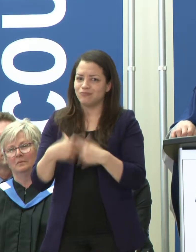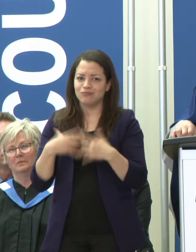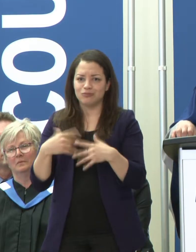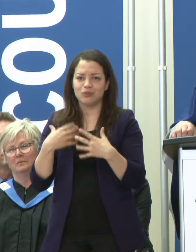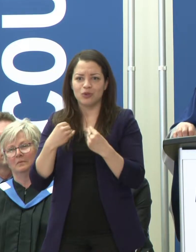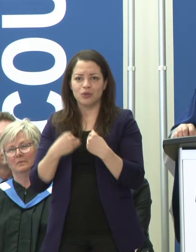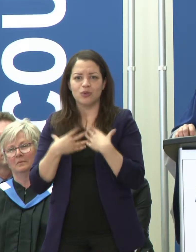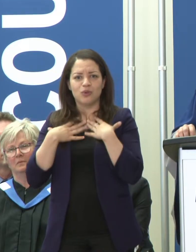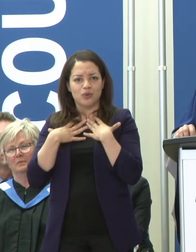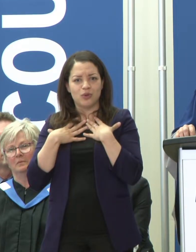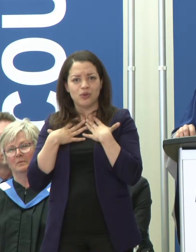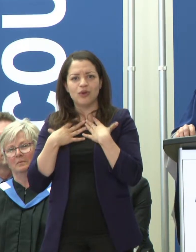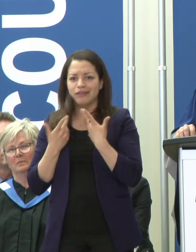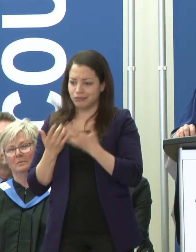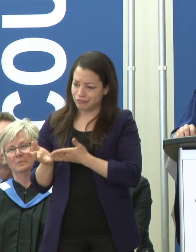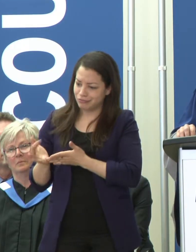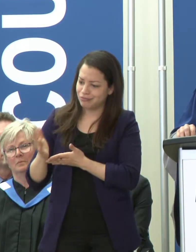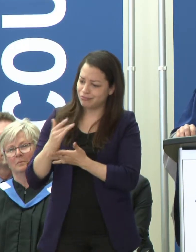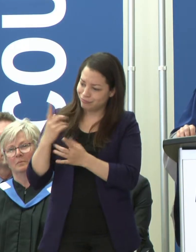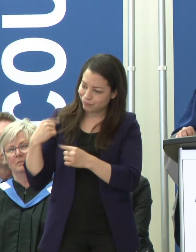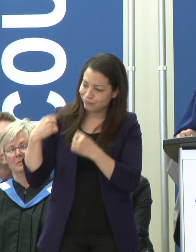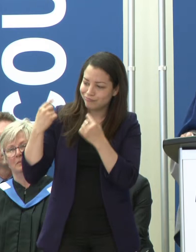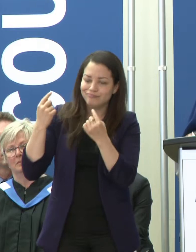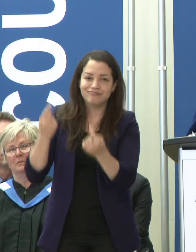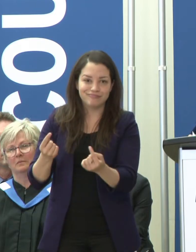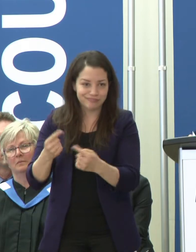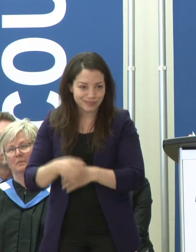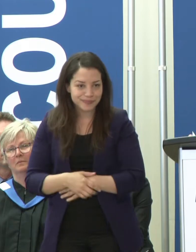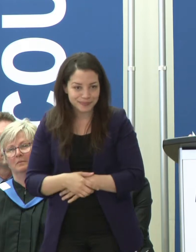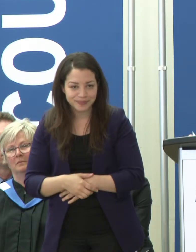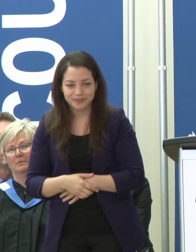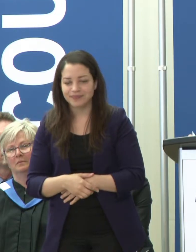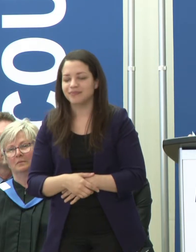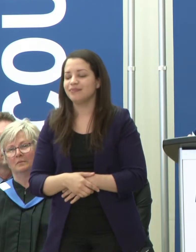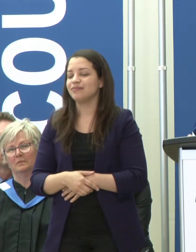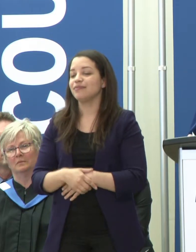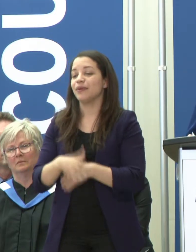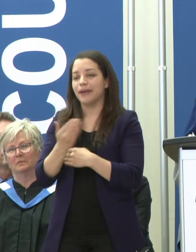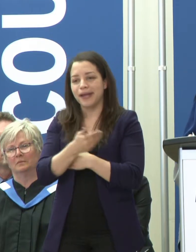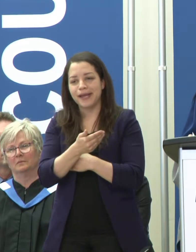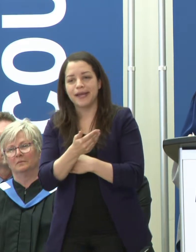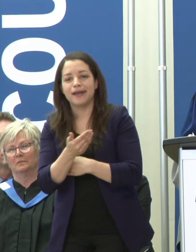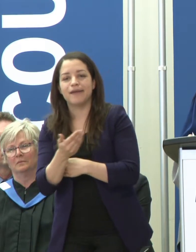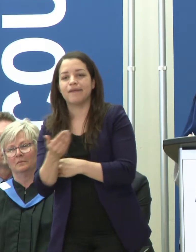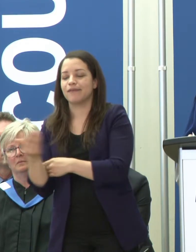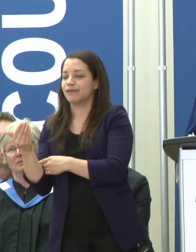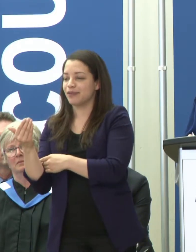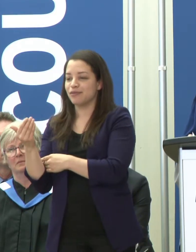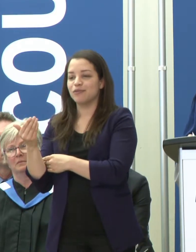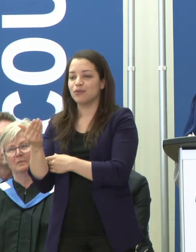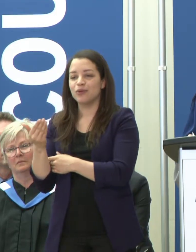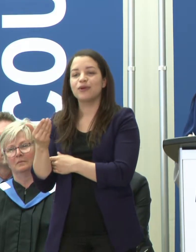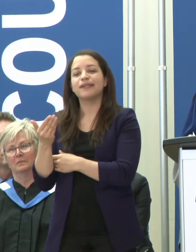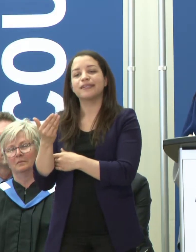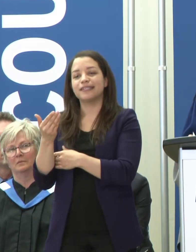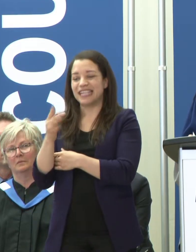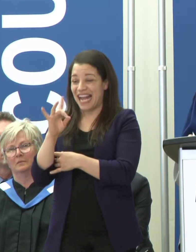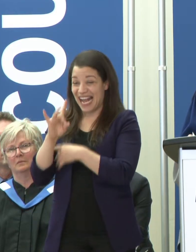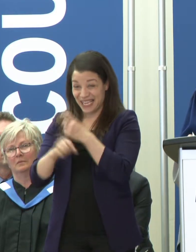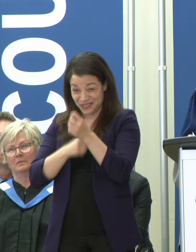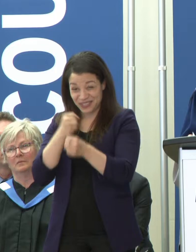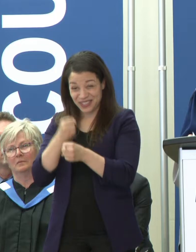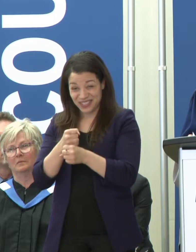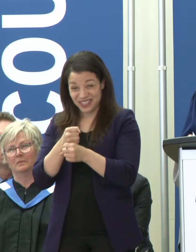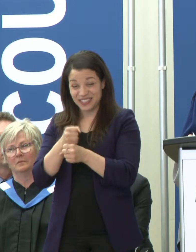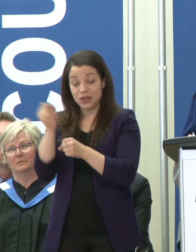and positive impact on him. You see, for every morning for 8 years, when getting dressed in the morning,